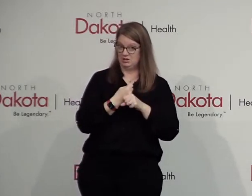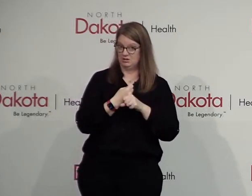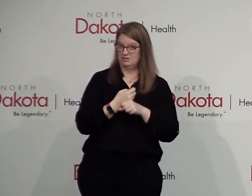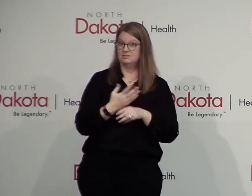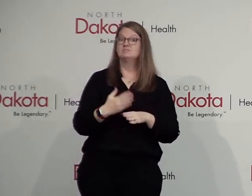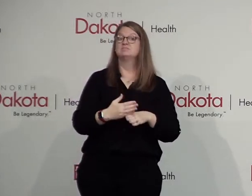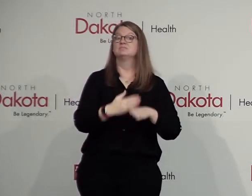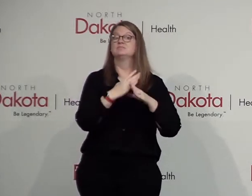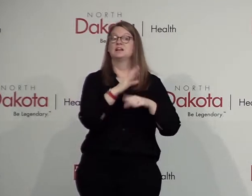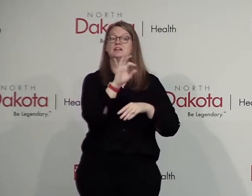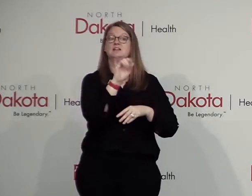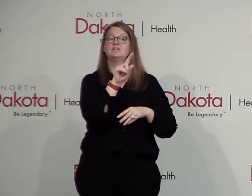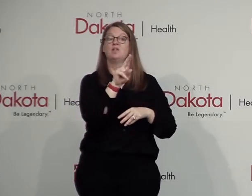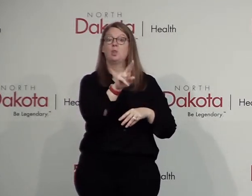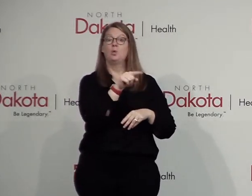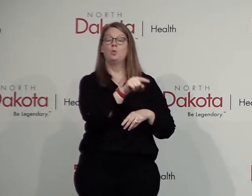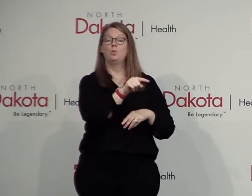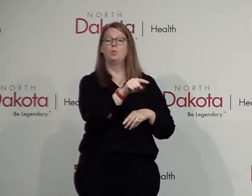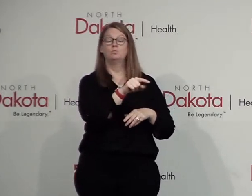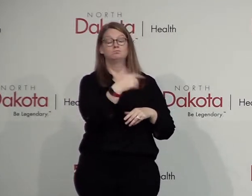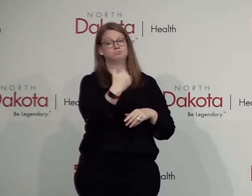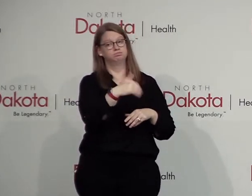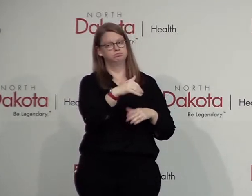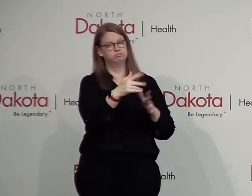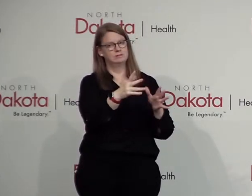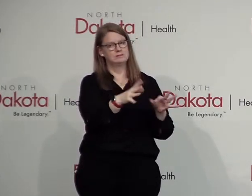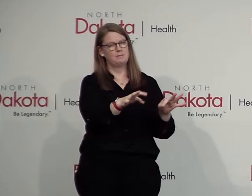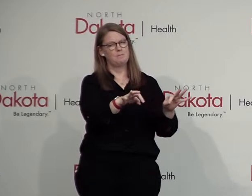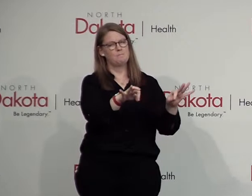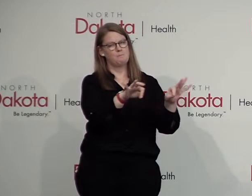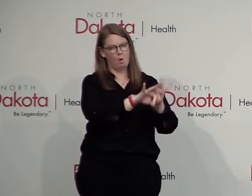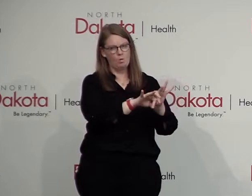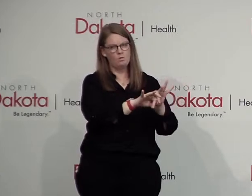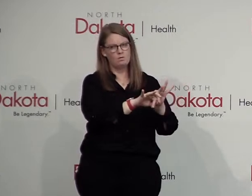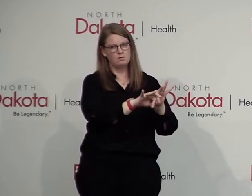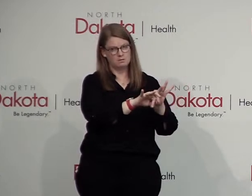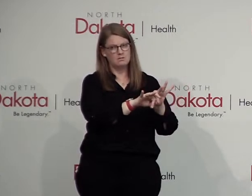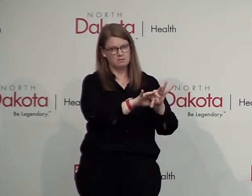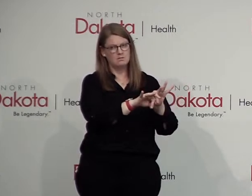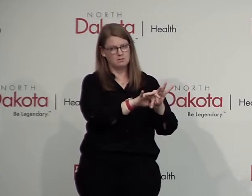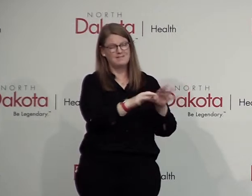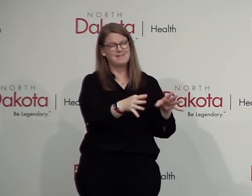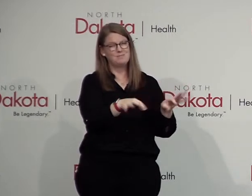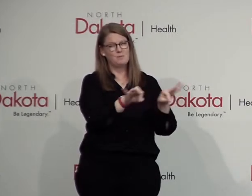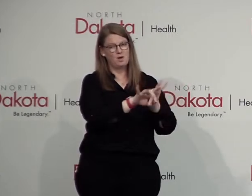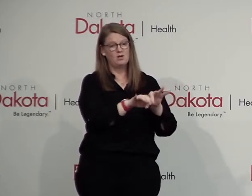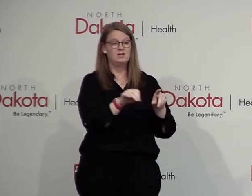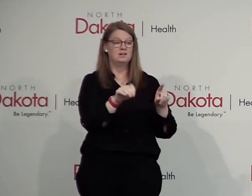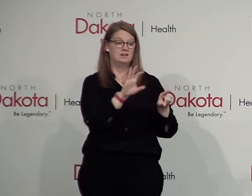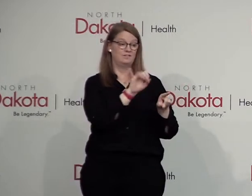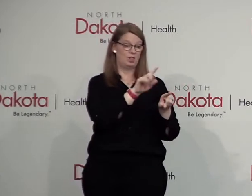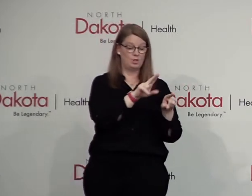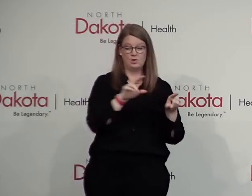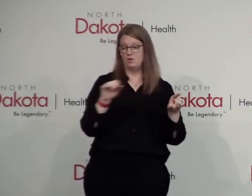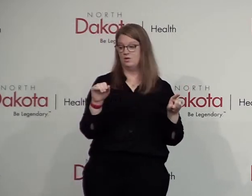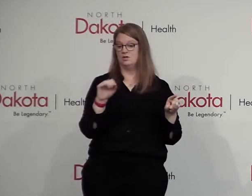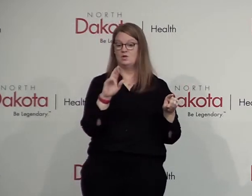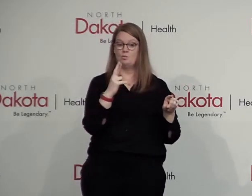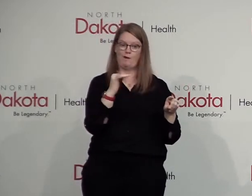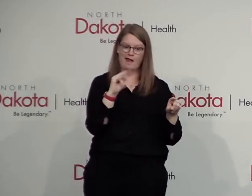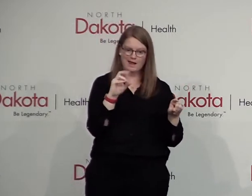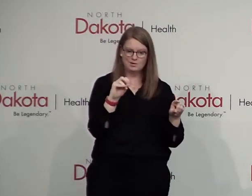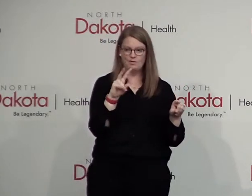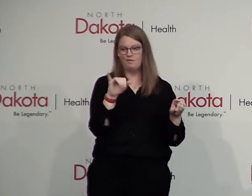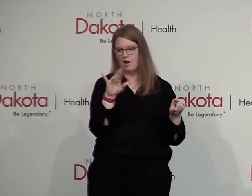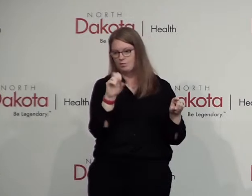from influenza takes an increased importance because influenza, COVID-19, rhinovirus,